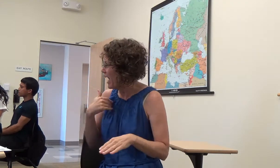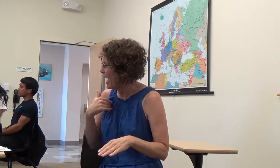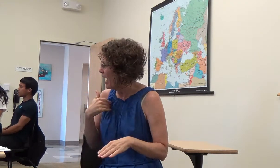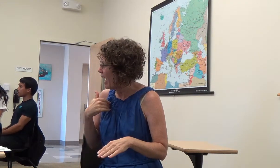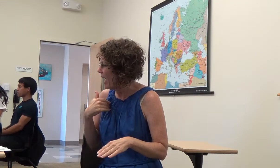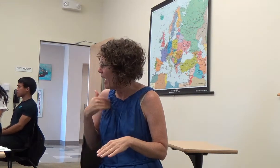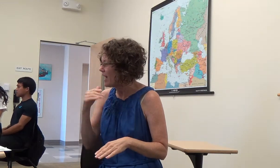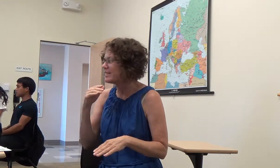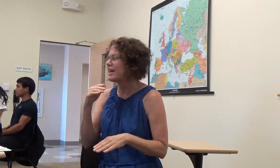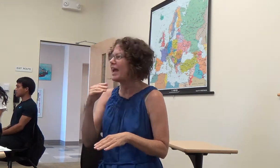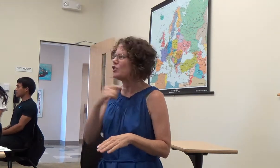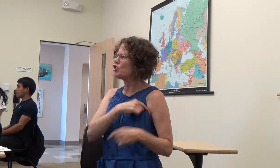training stage.